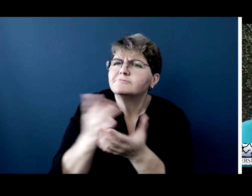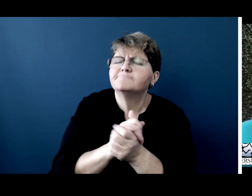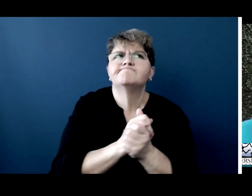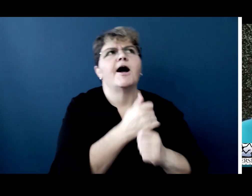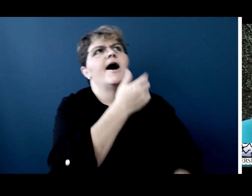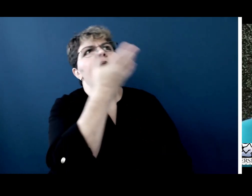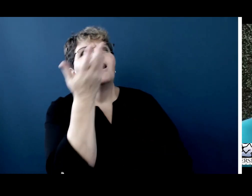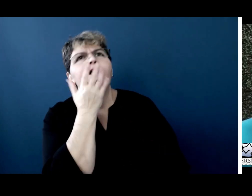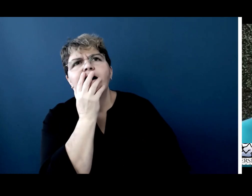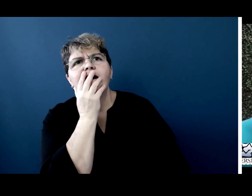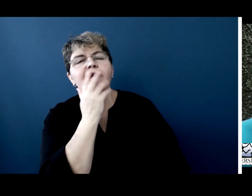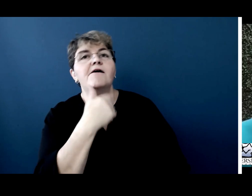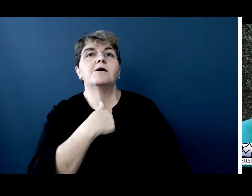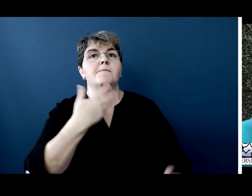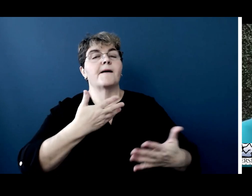your own?